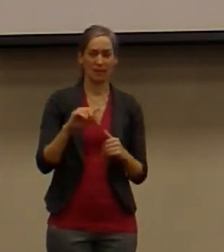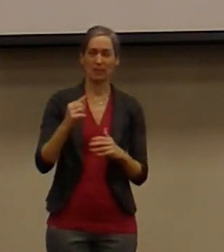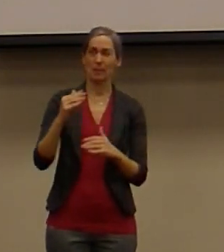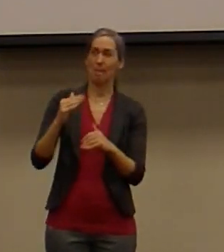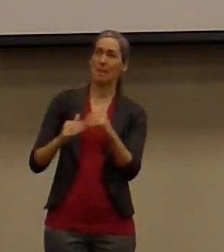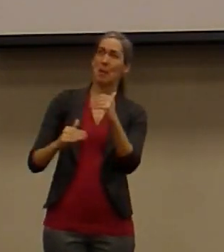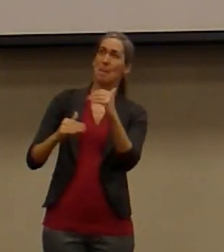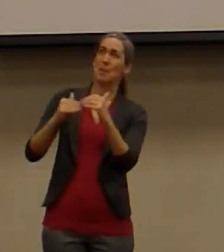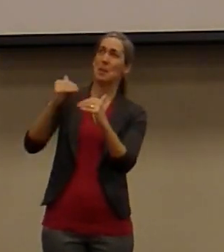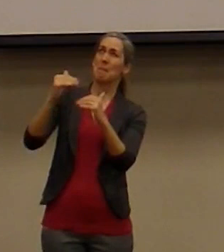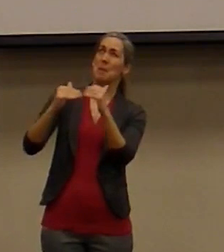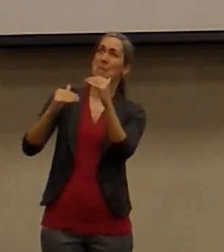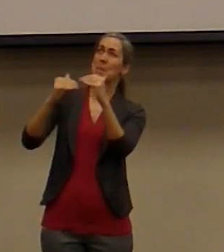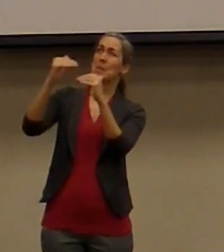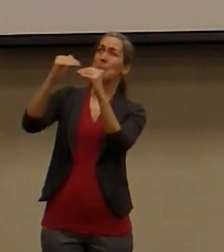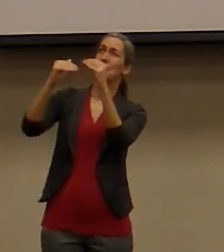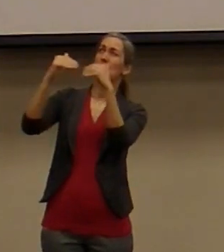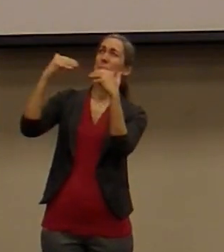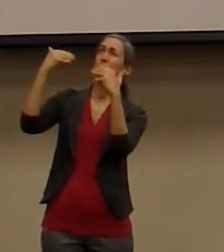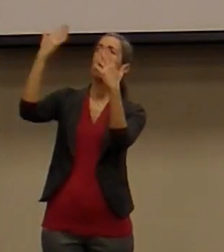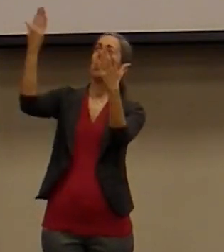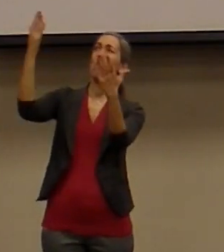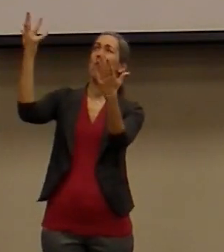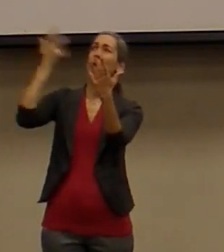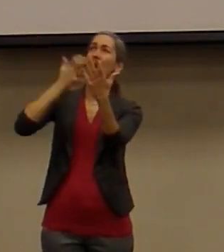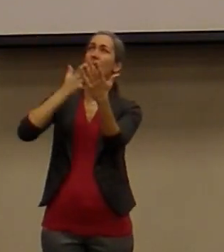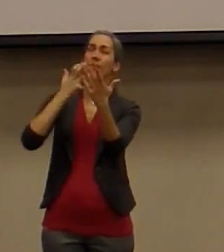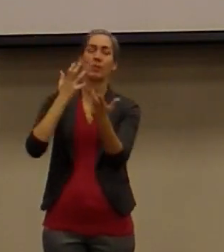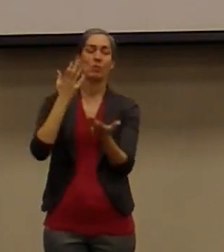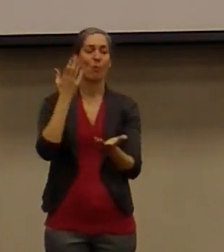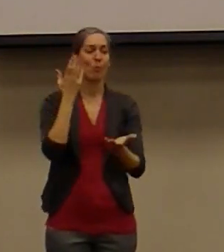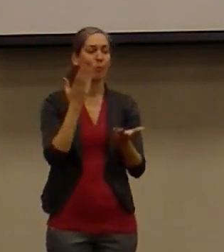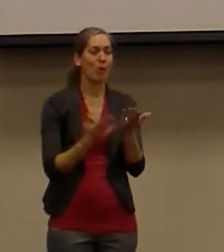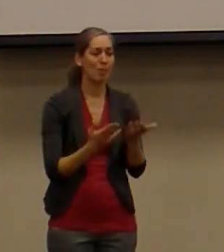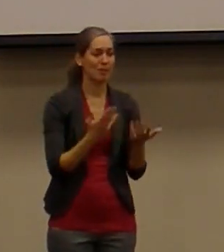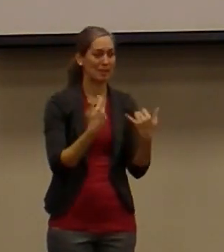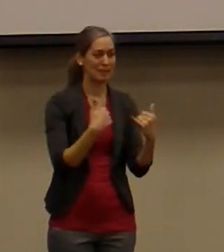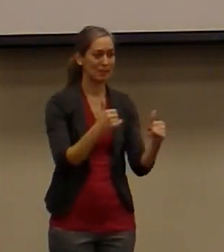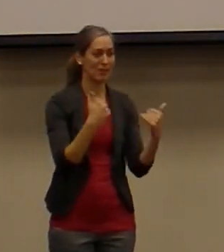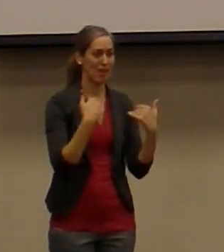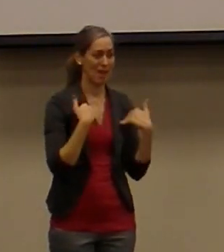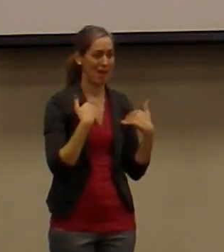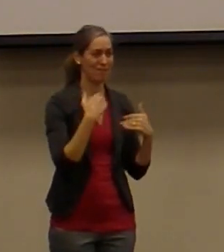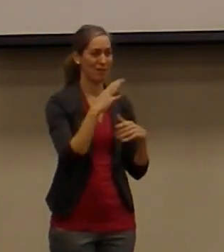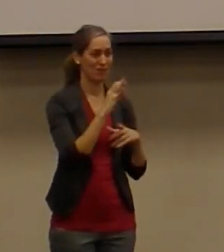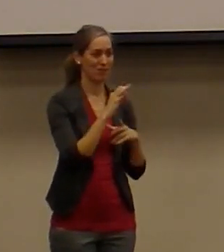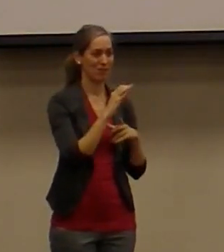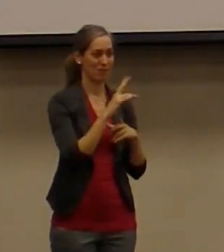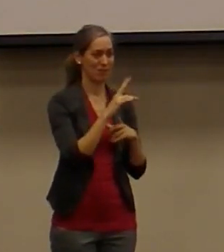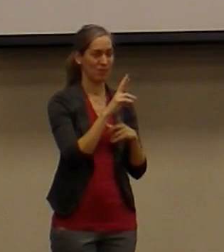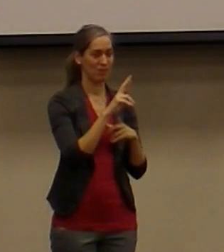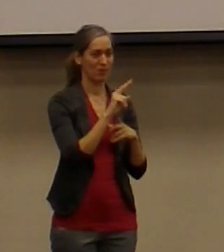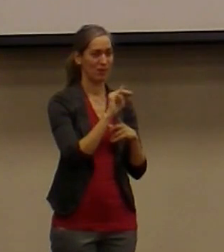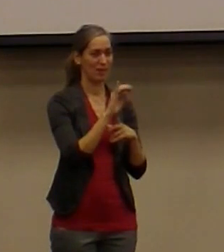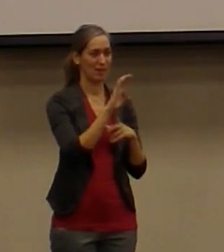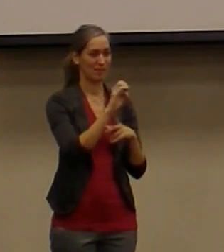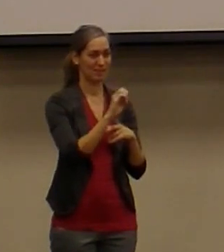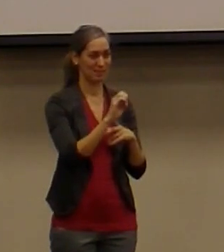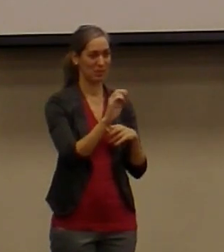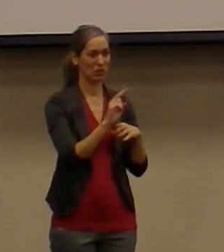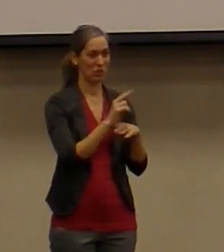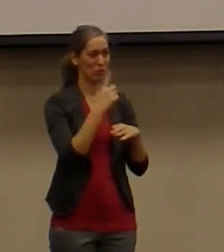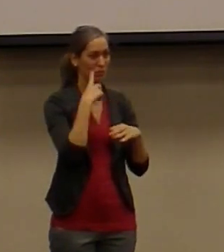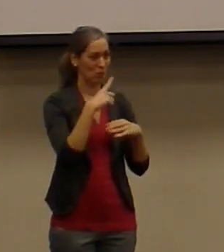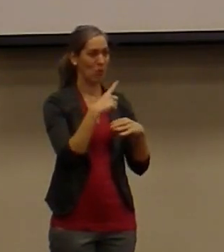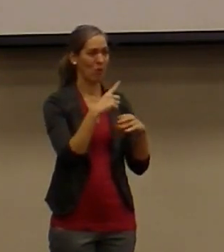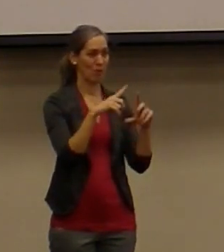project. There on site, no doubt, are still the furnaces that were used for making the brick that Nebuchadnezzar loved so